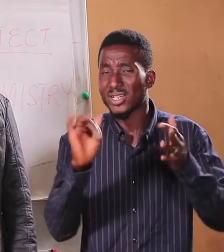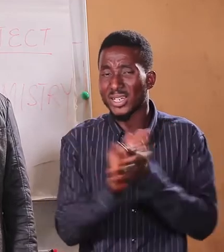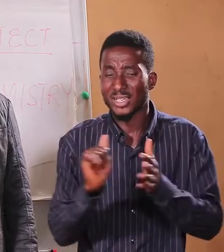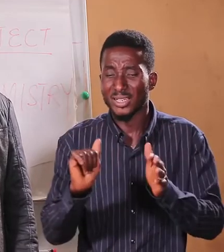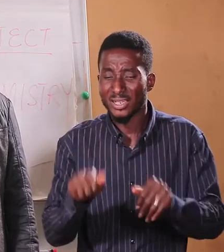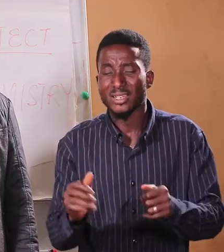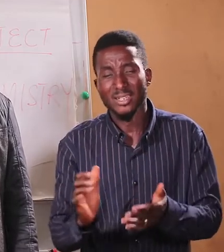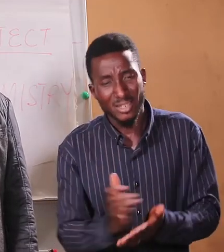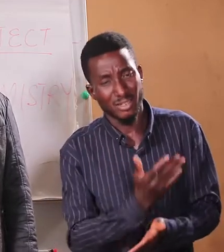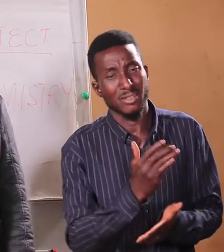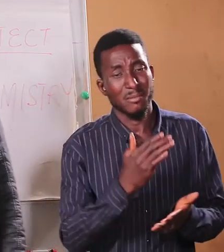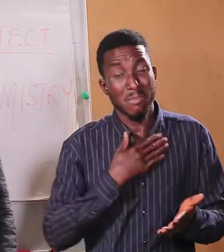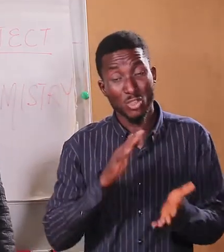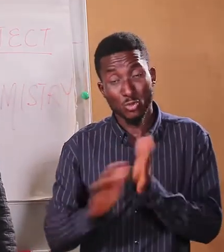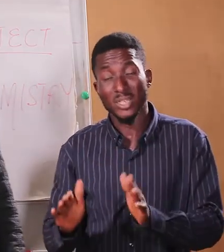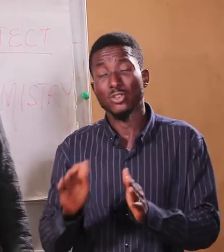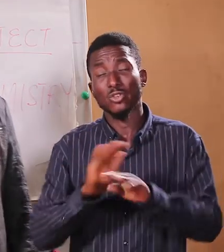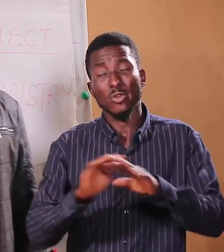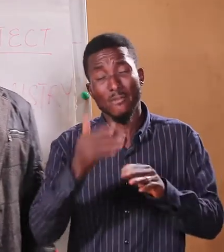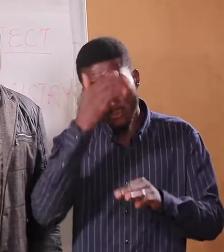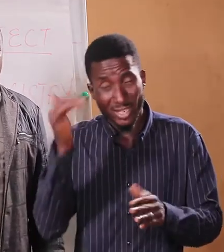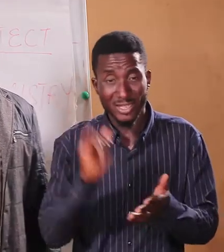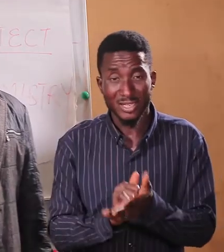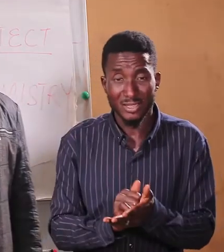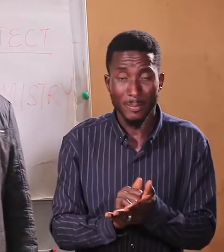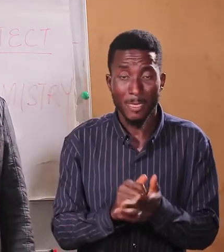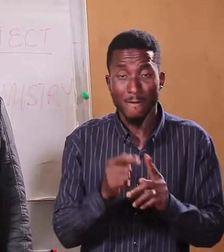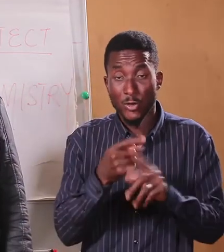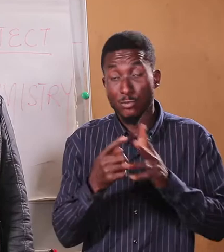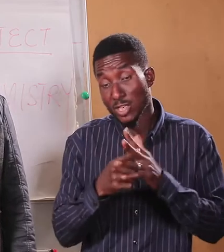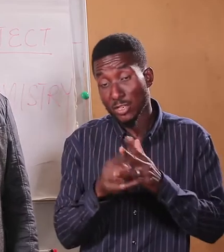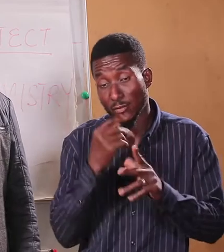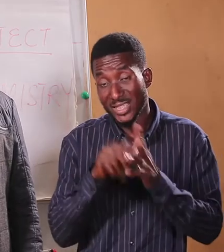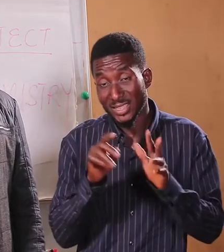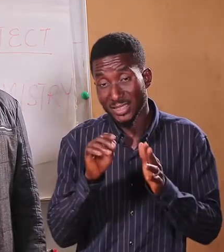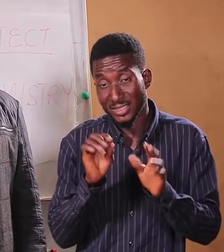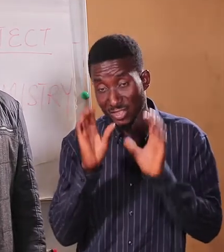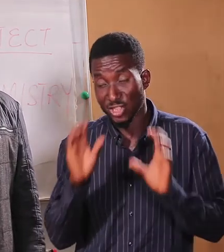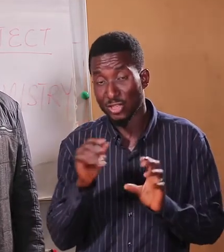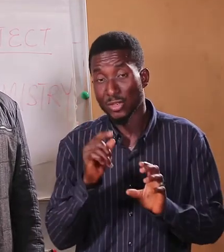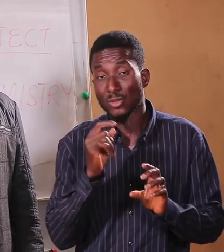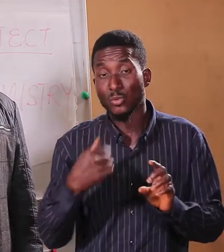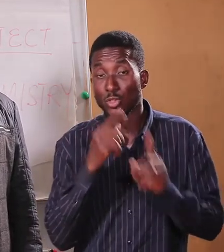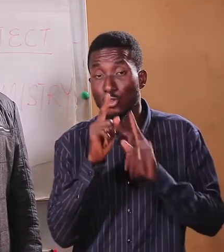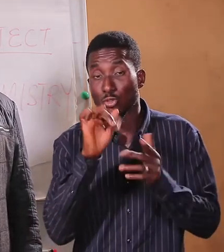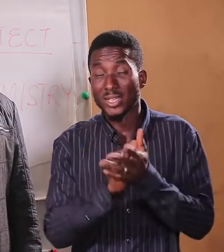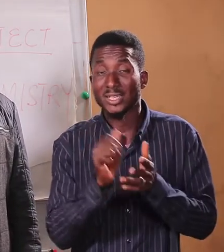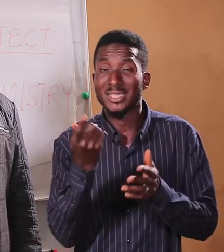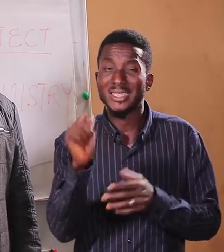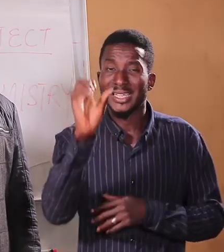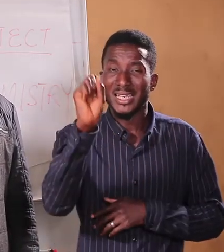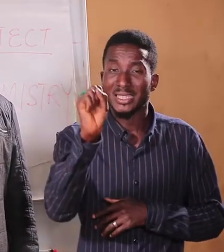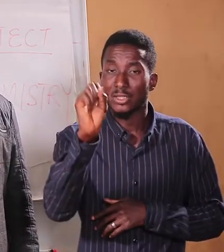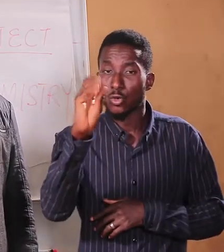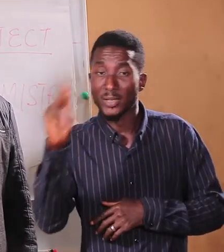My student, don't forget that from the beginning of this lesson, I made mention that the s orbital can only carry a maximum